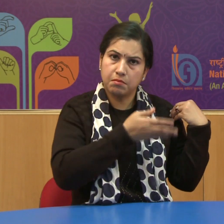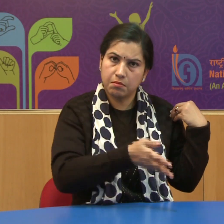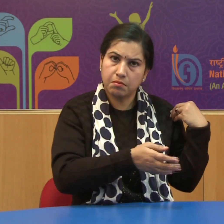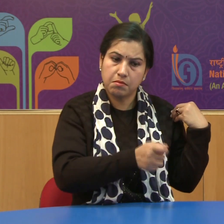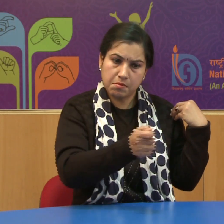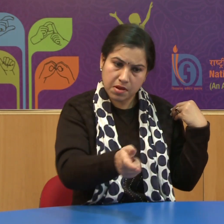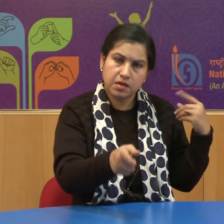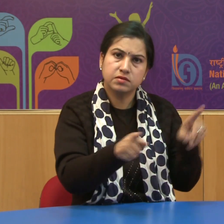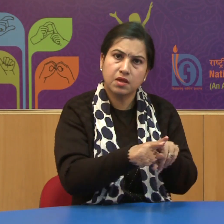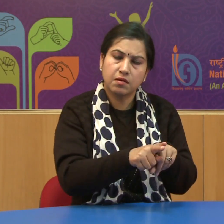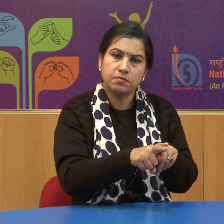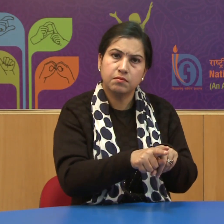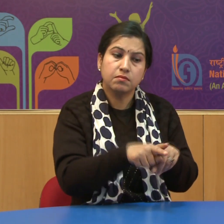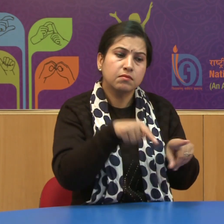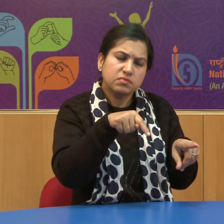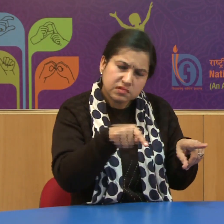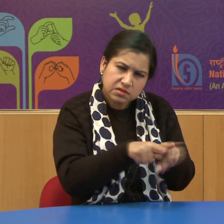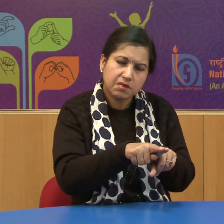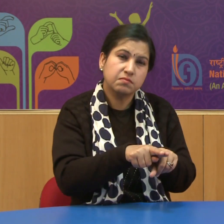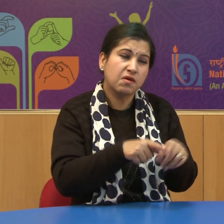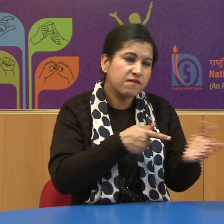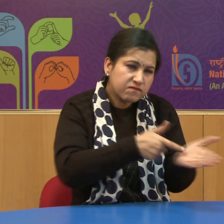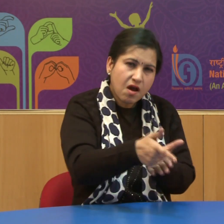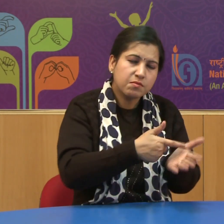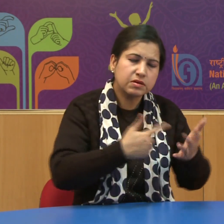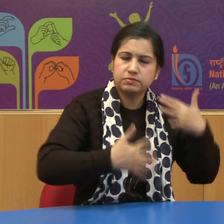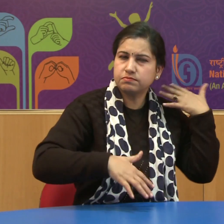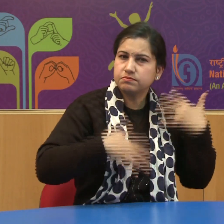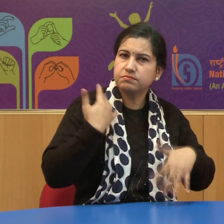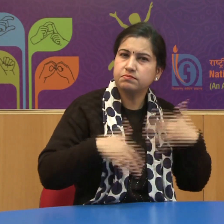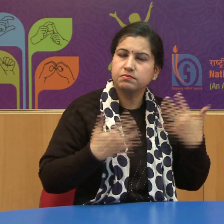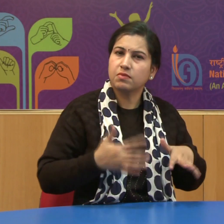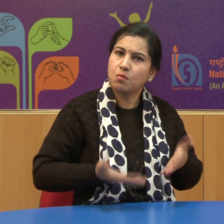Thus, the farmers were exploited by British